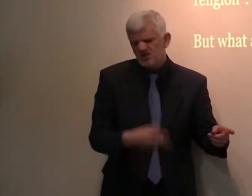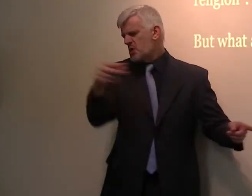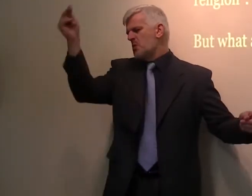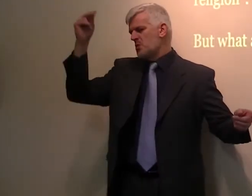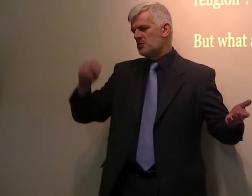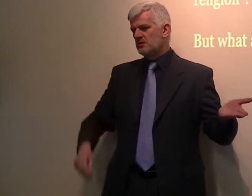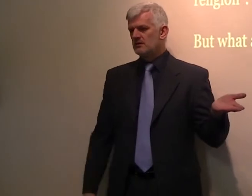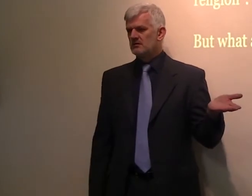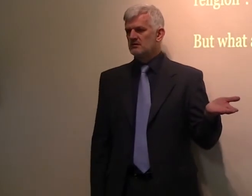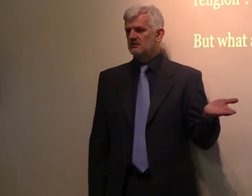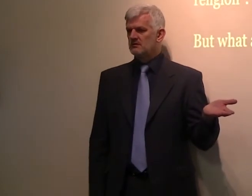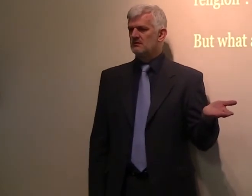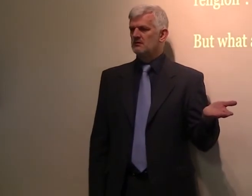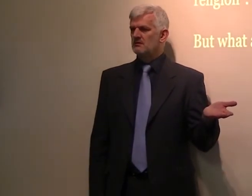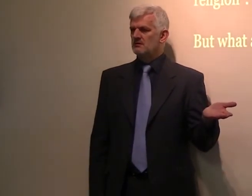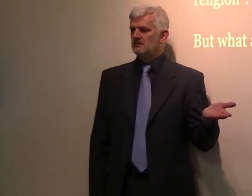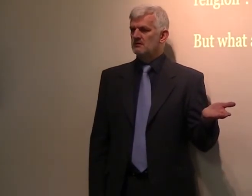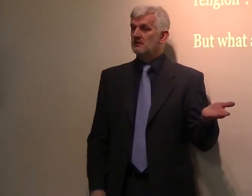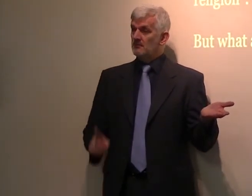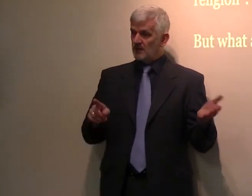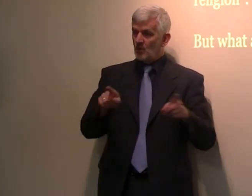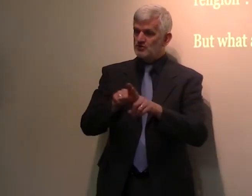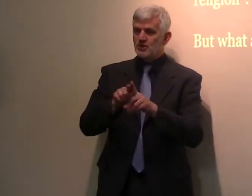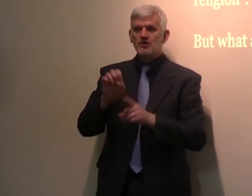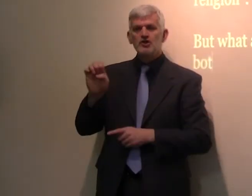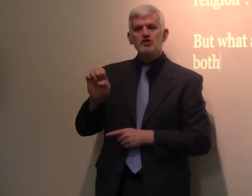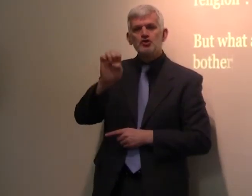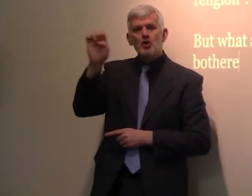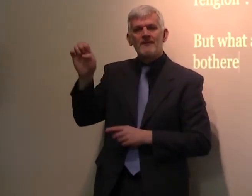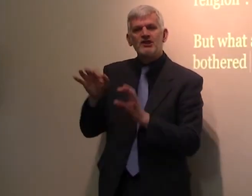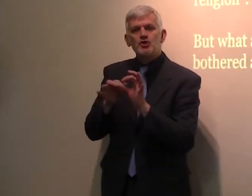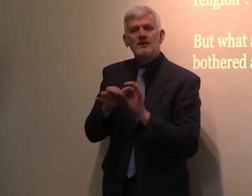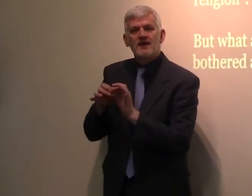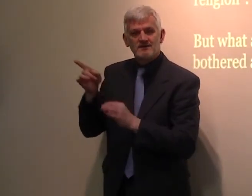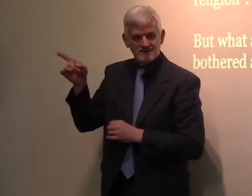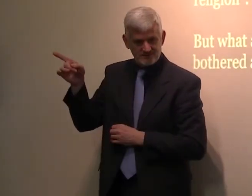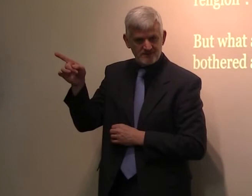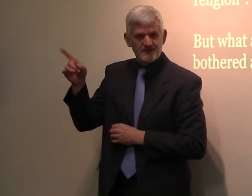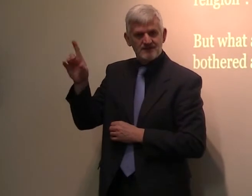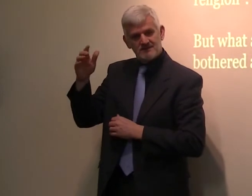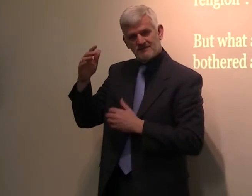the European Union, at one stage they were discussing if we should put that Europe